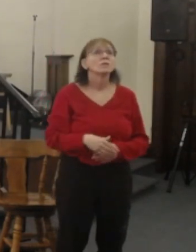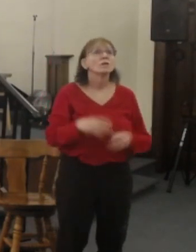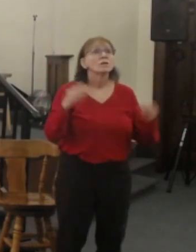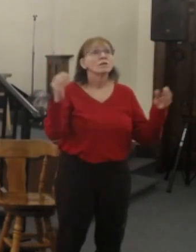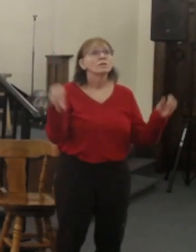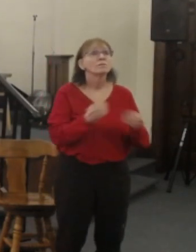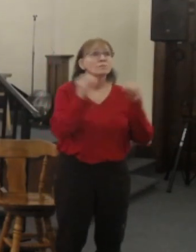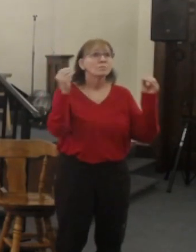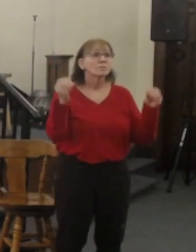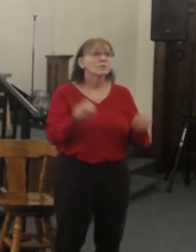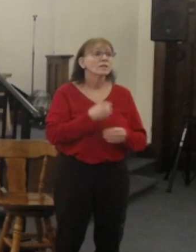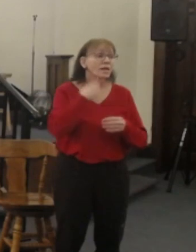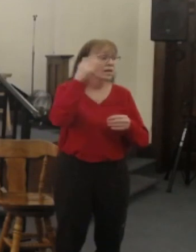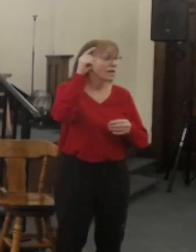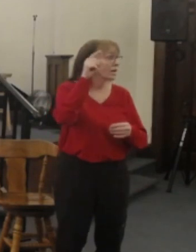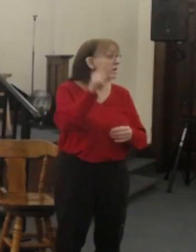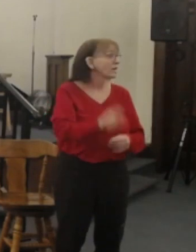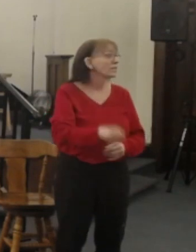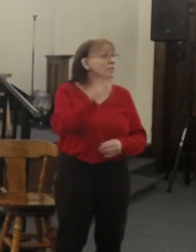Oh, I need you.